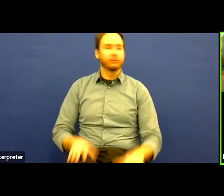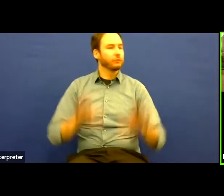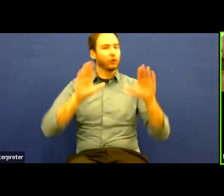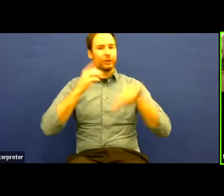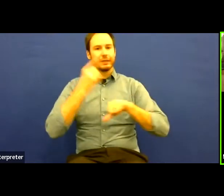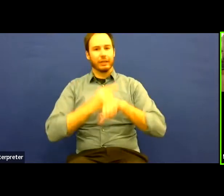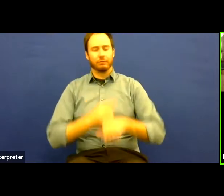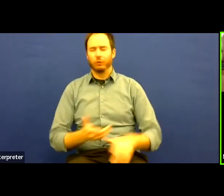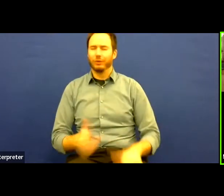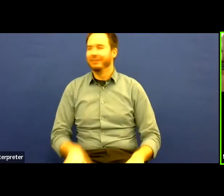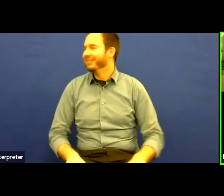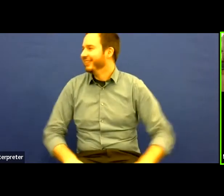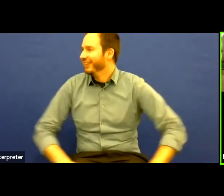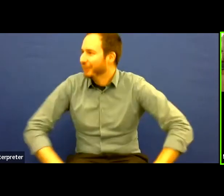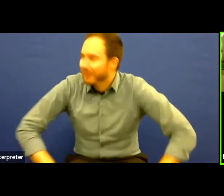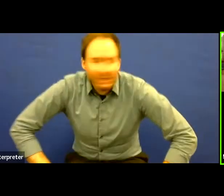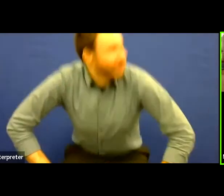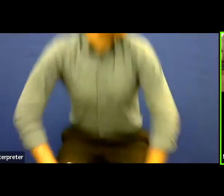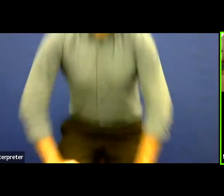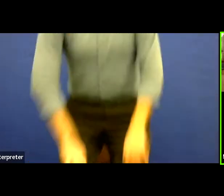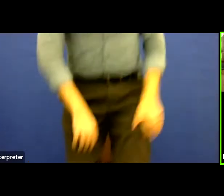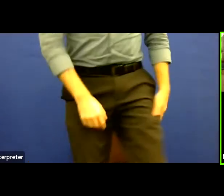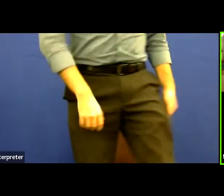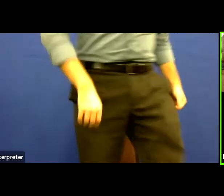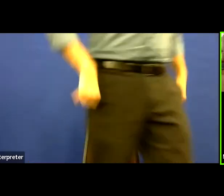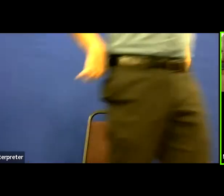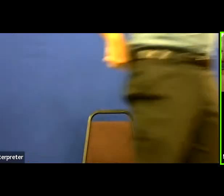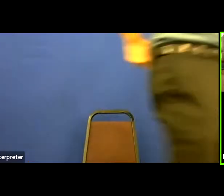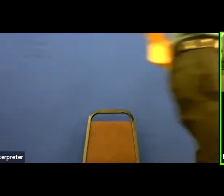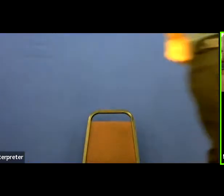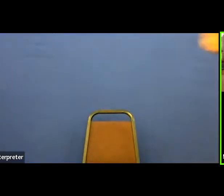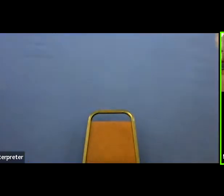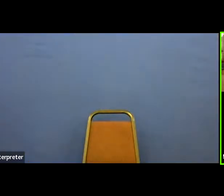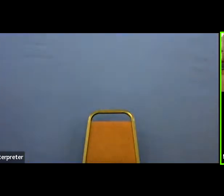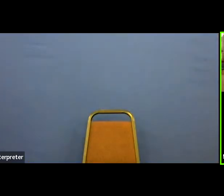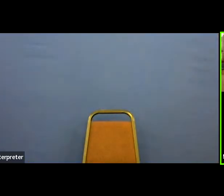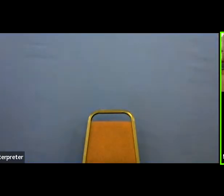Thanksgiving. A lot of volume there. This is the